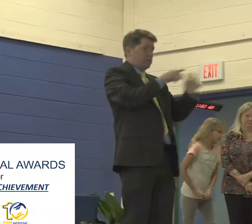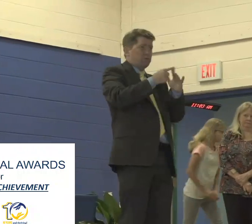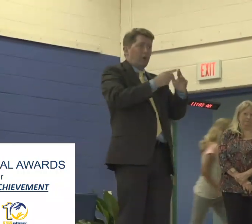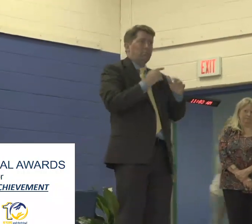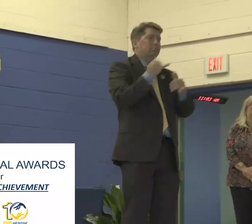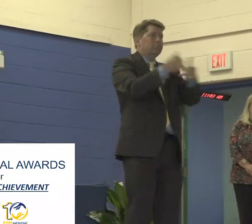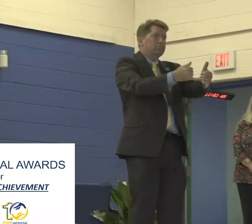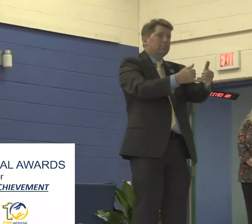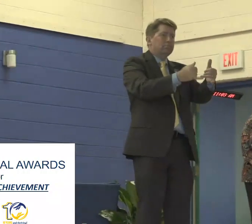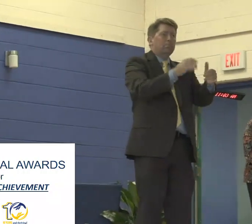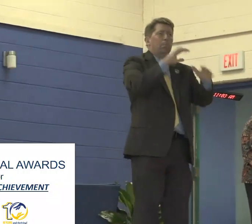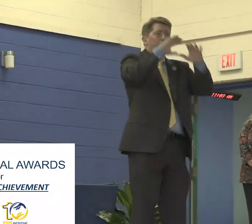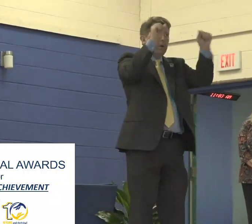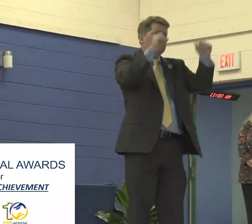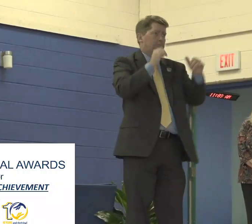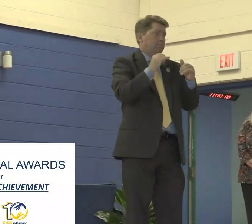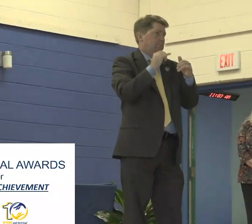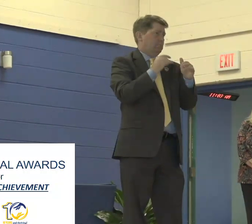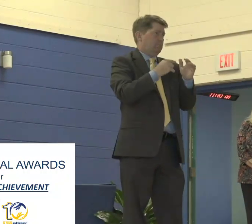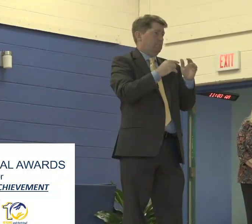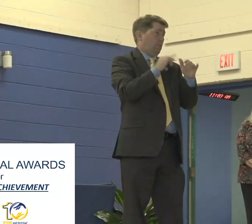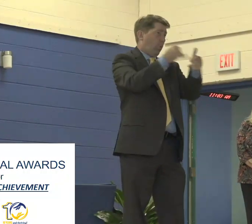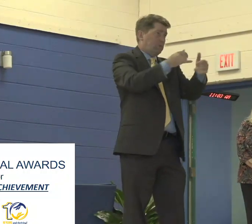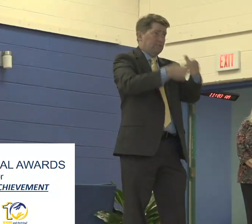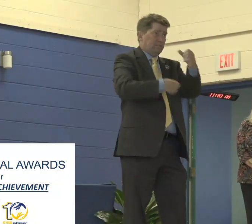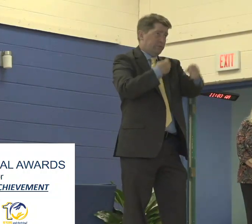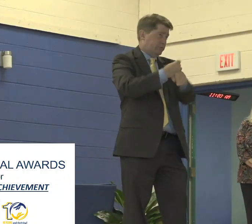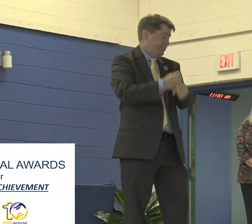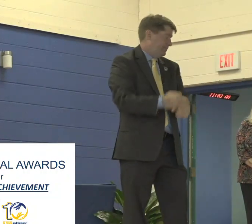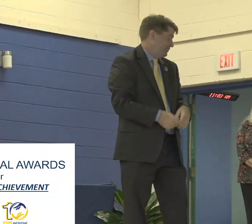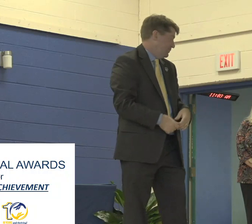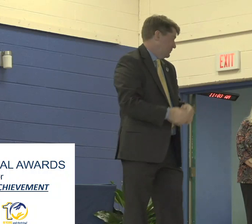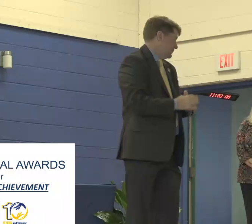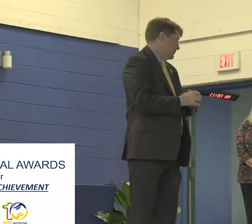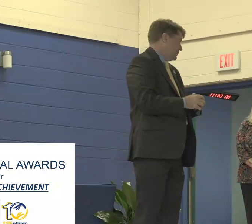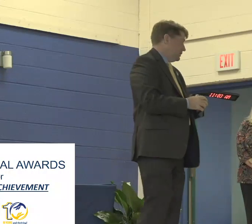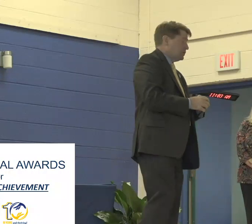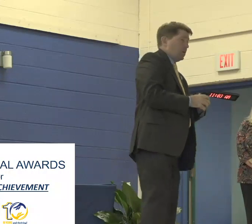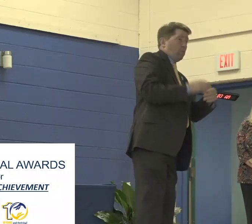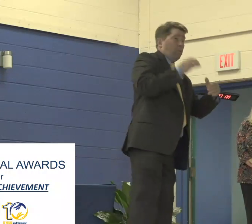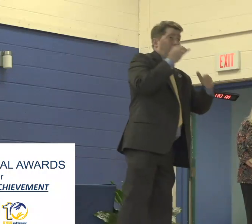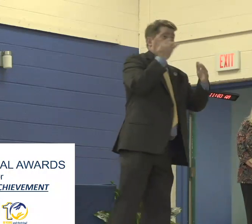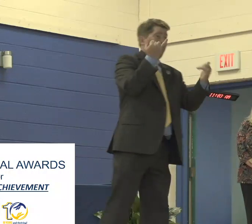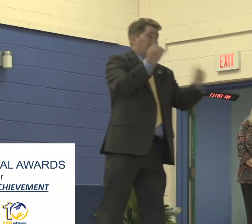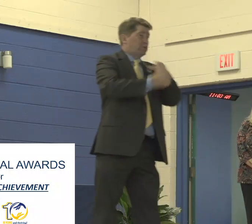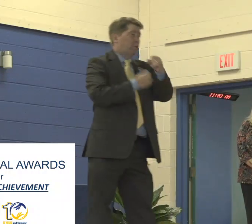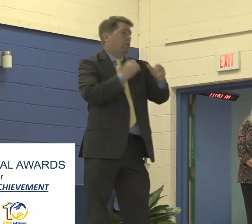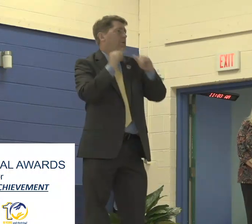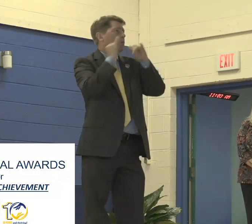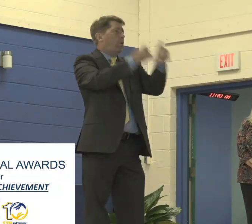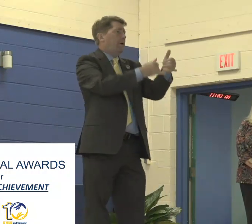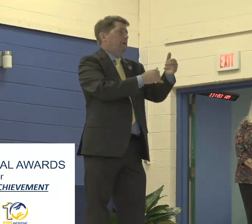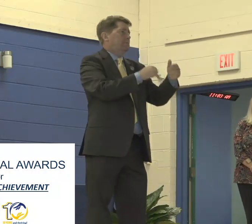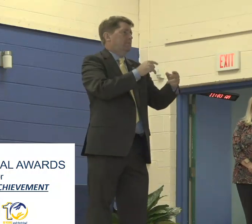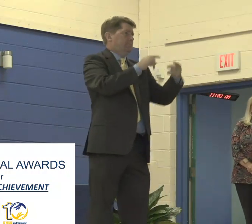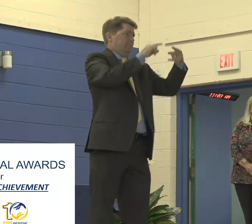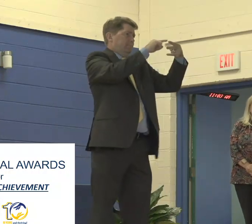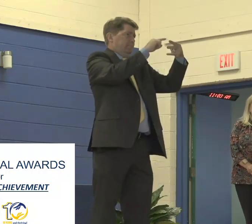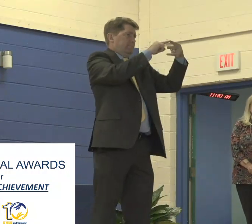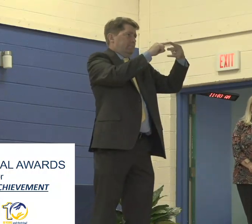award, the three of us administrators talked and decided that we would establish this as a yearly tradition. So we